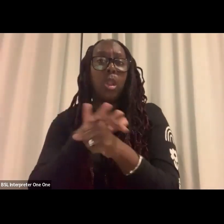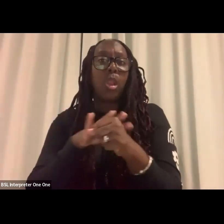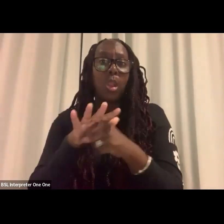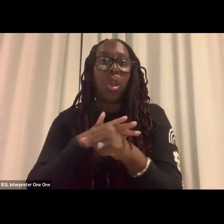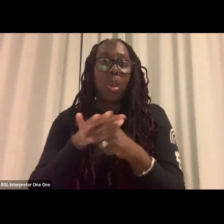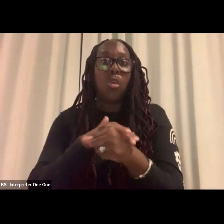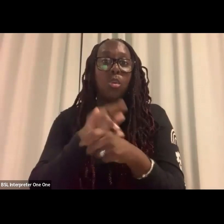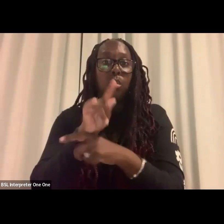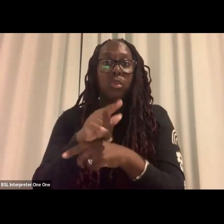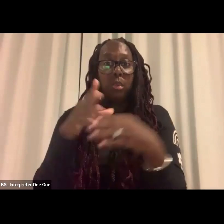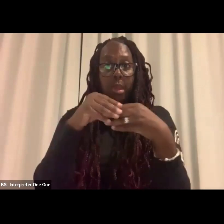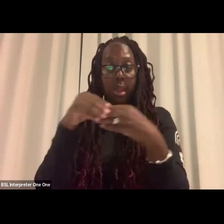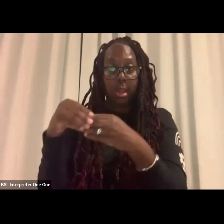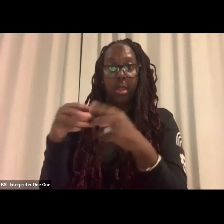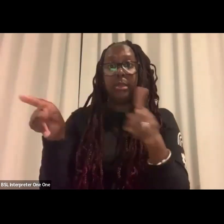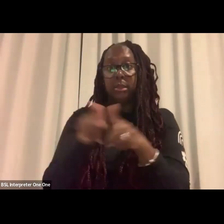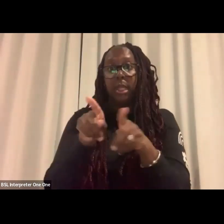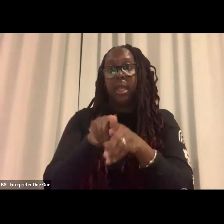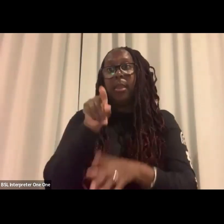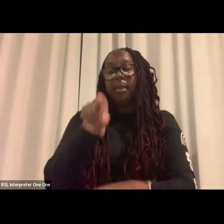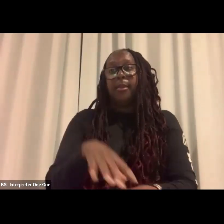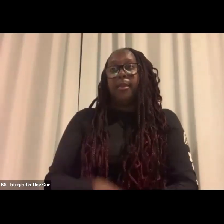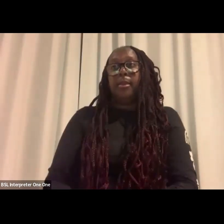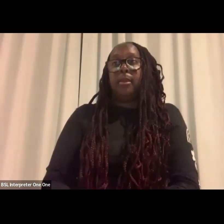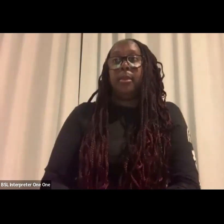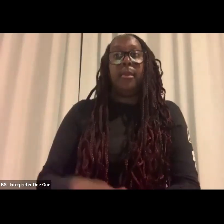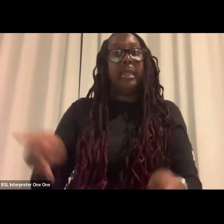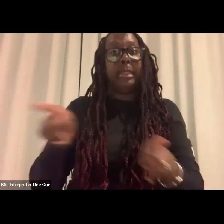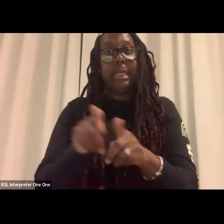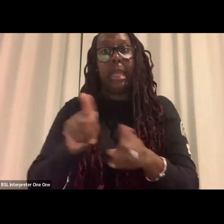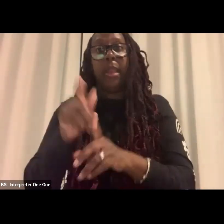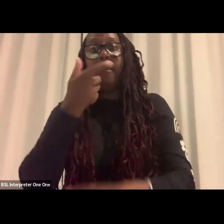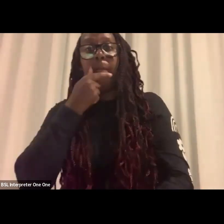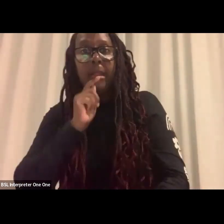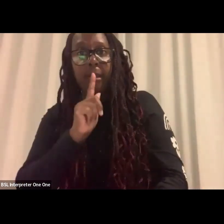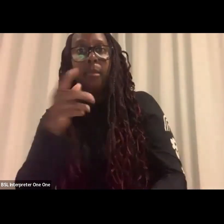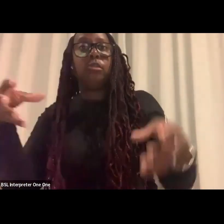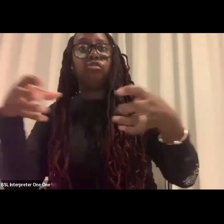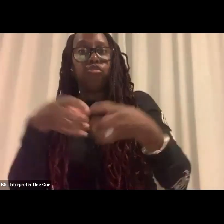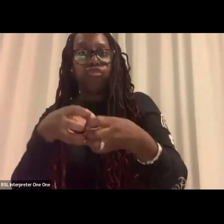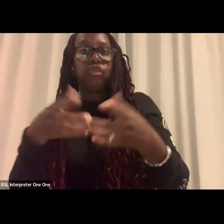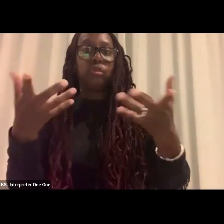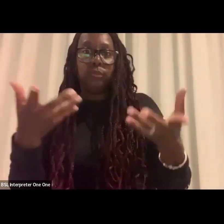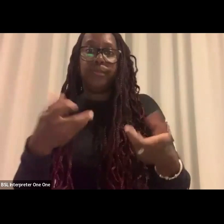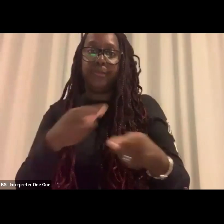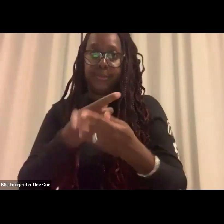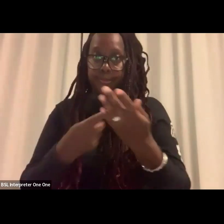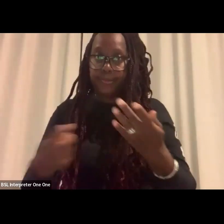but also on its own civil servants and impacts.